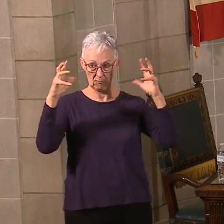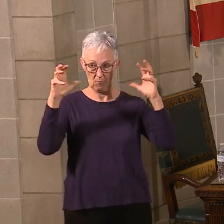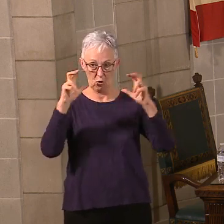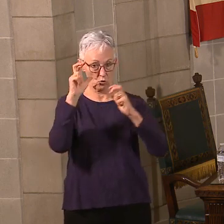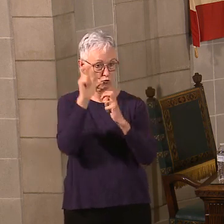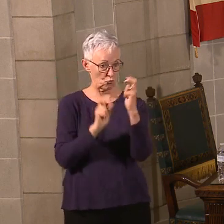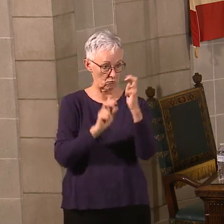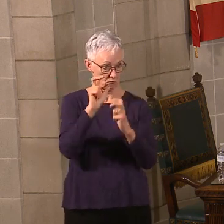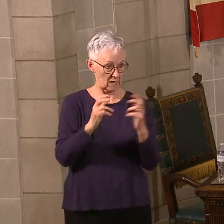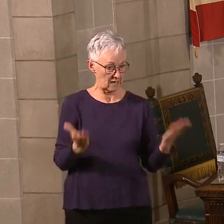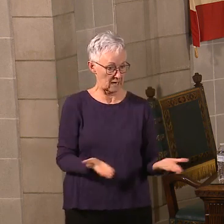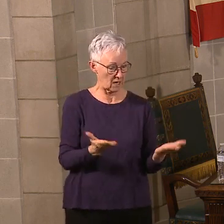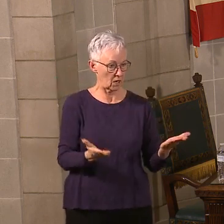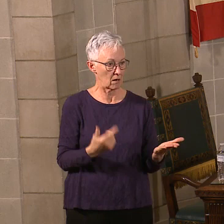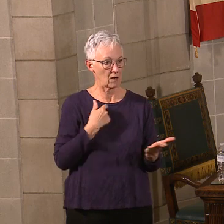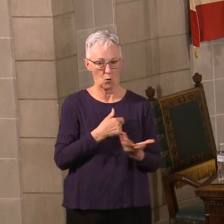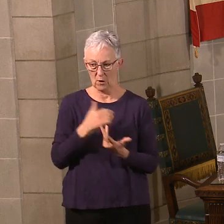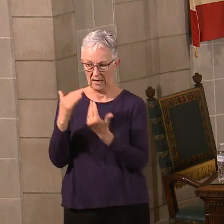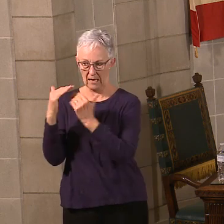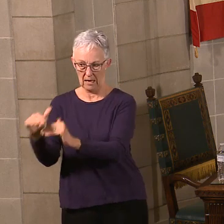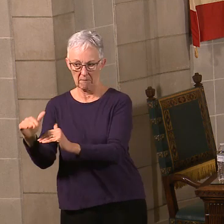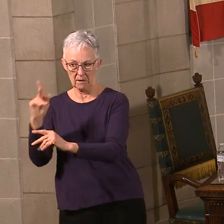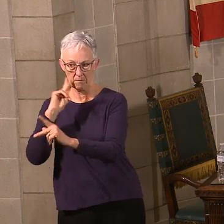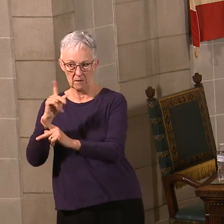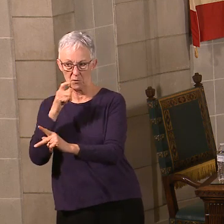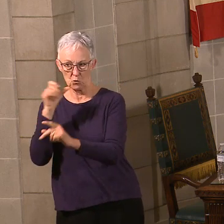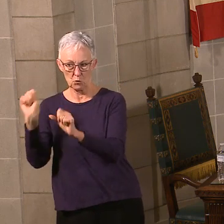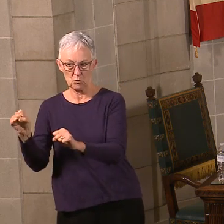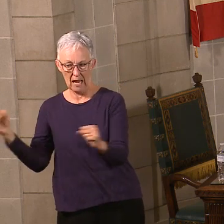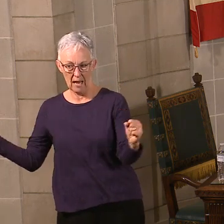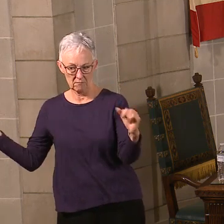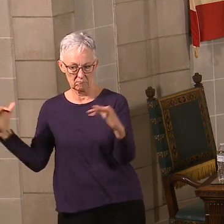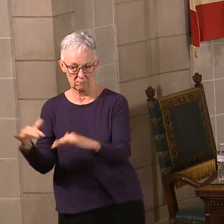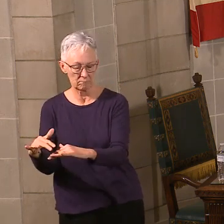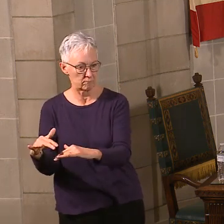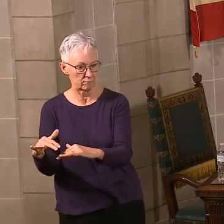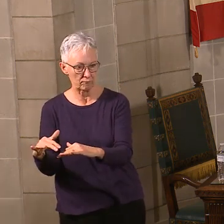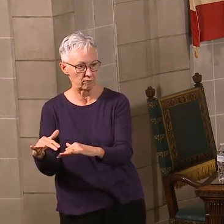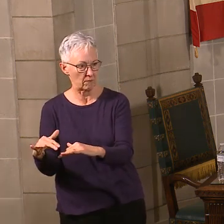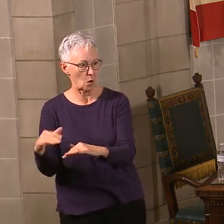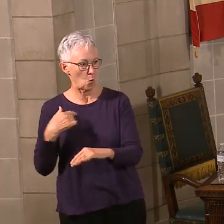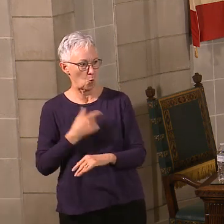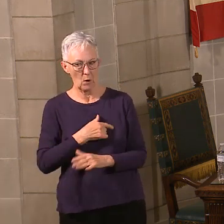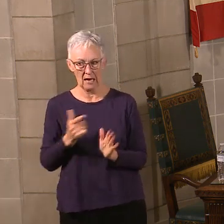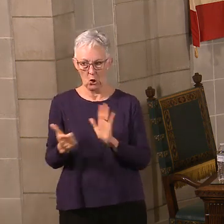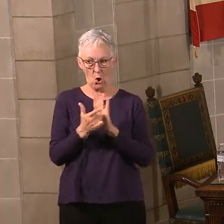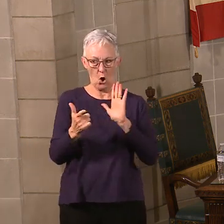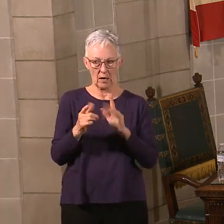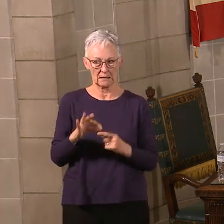12th. March 12th was also the day that I believe Broadway finally closed down. And when,